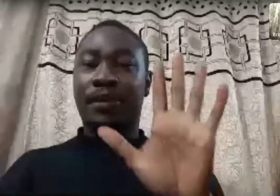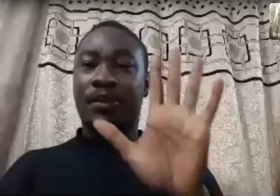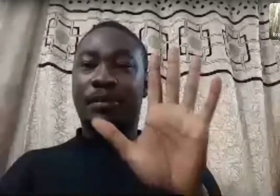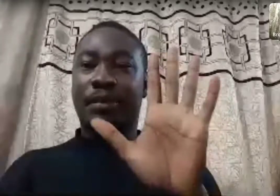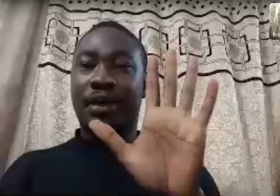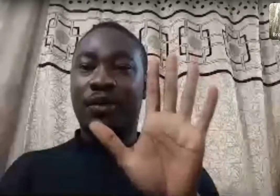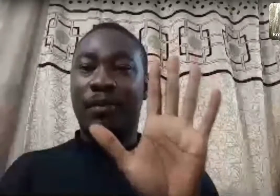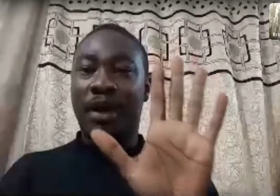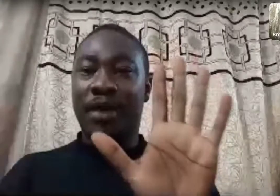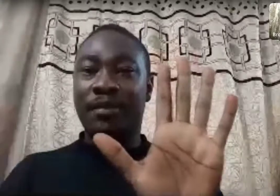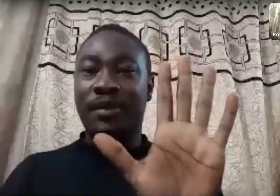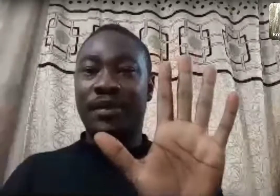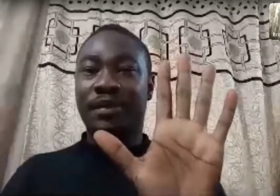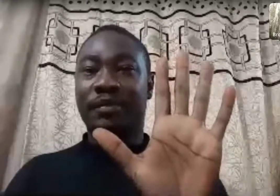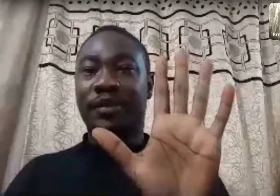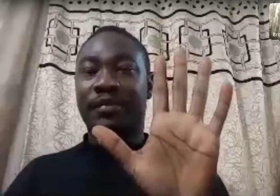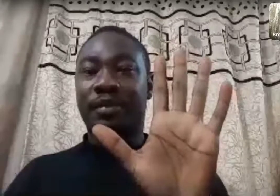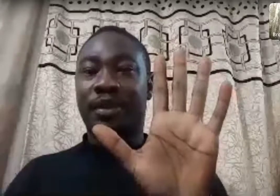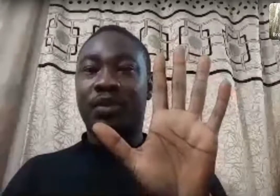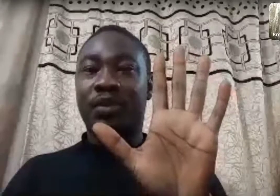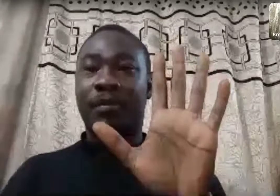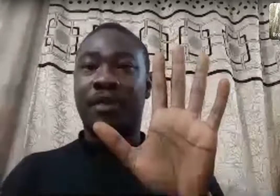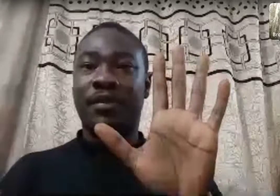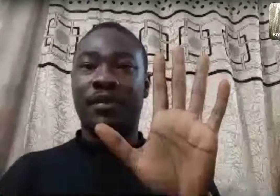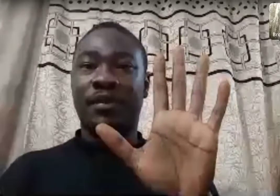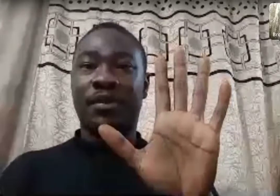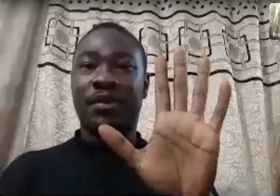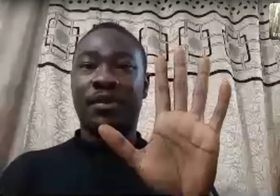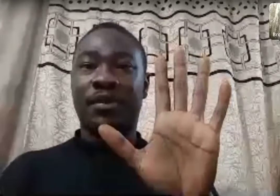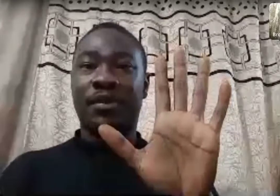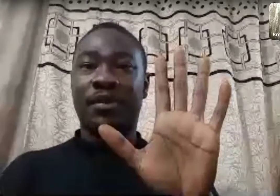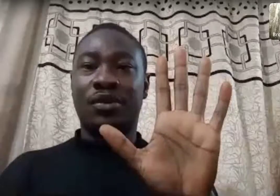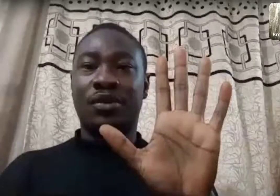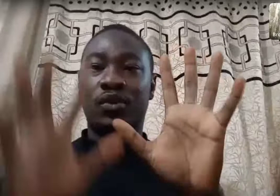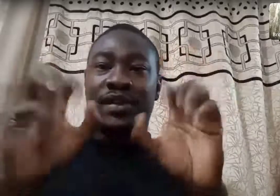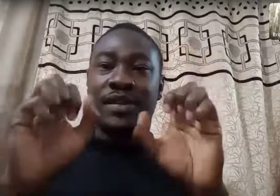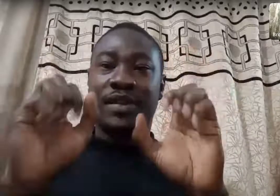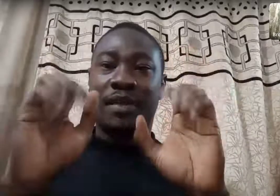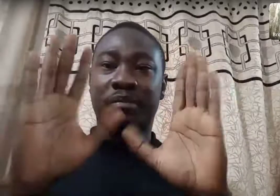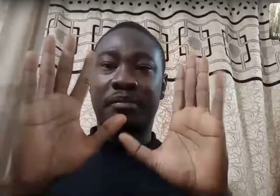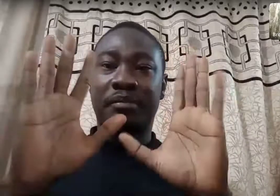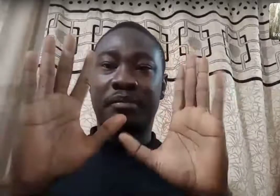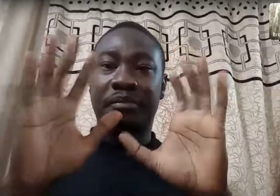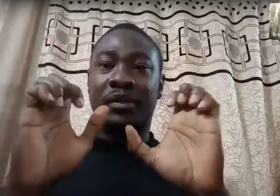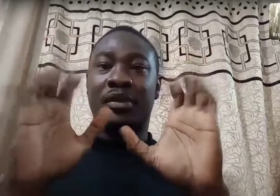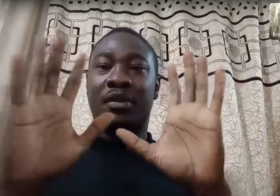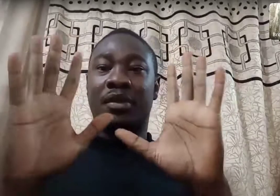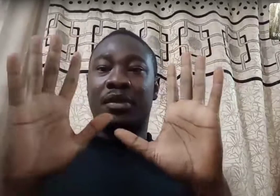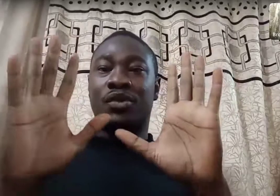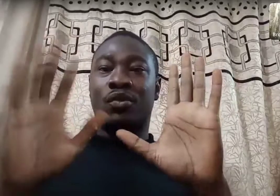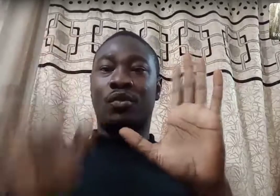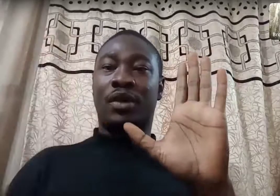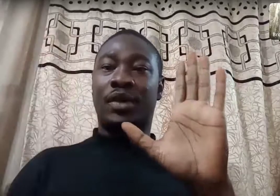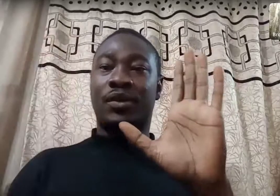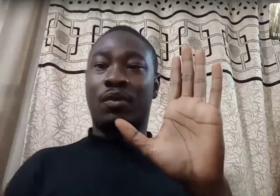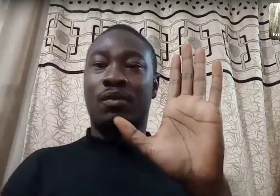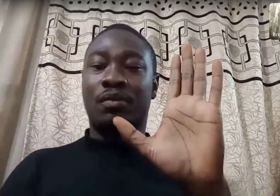out your palms. Spread out your palms. You might want to exercise them. So let's go.